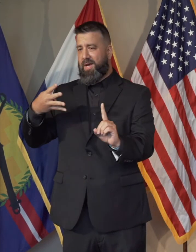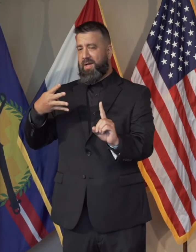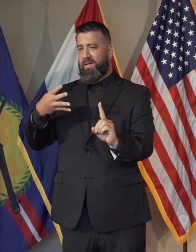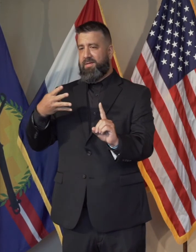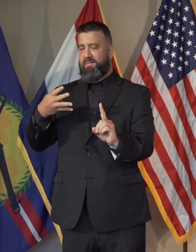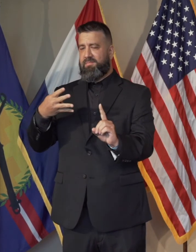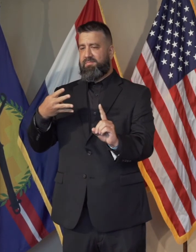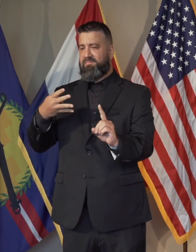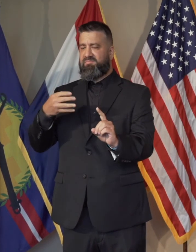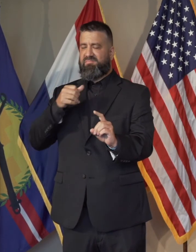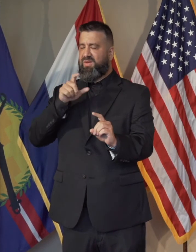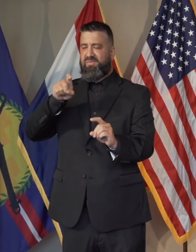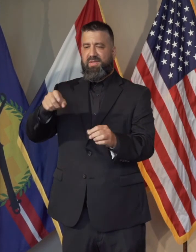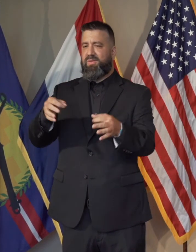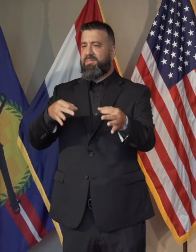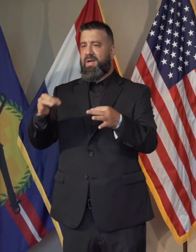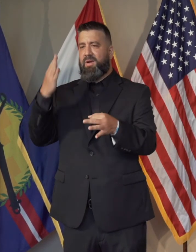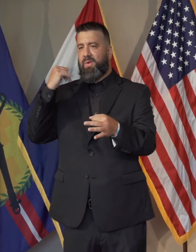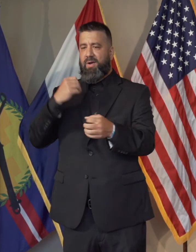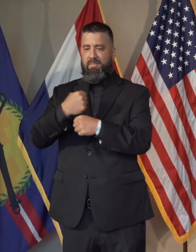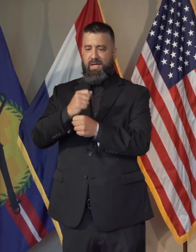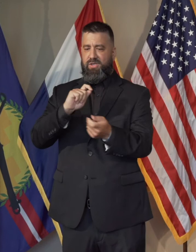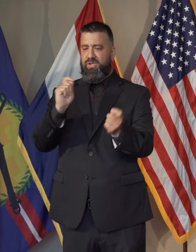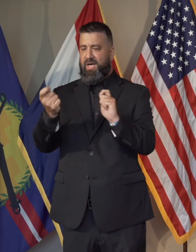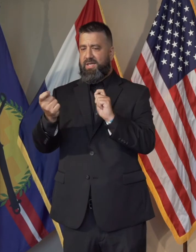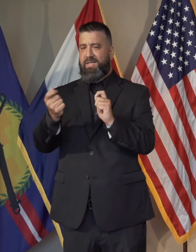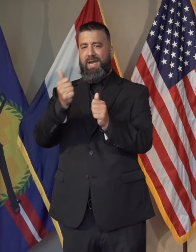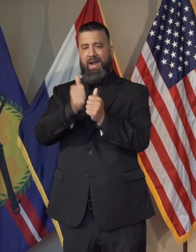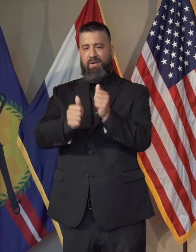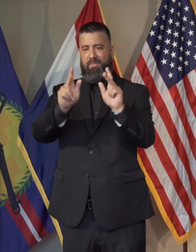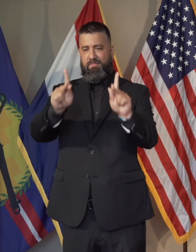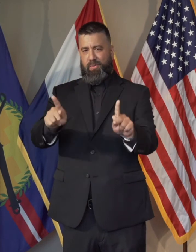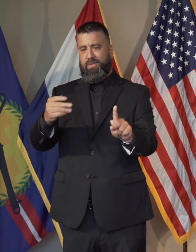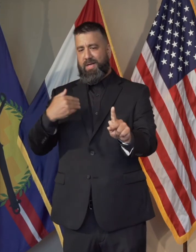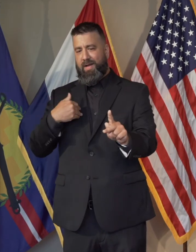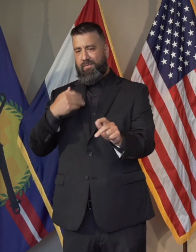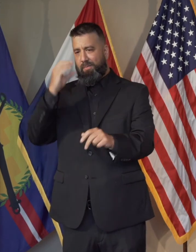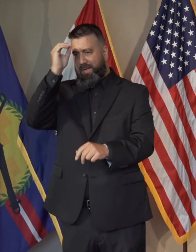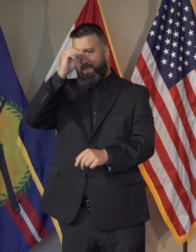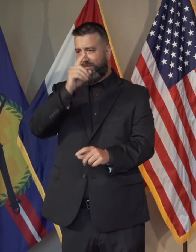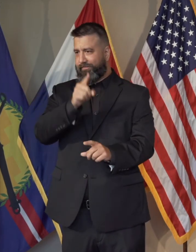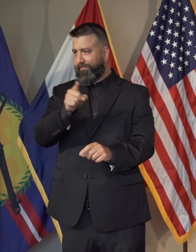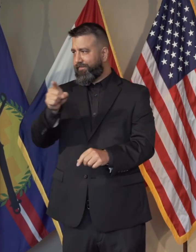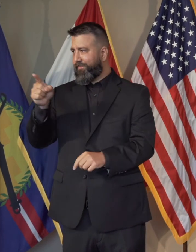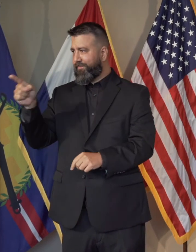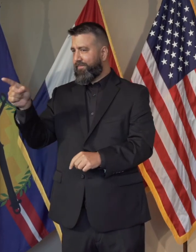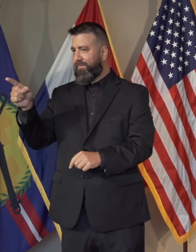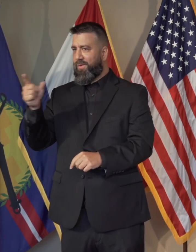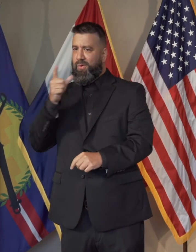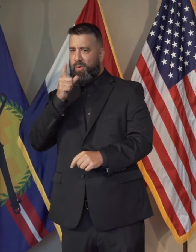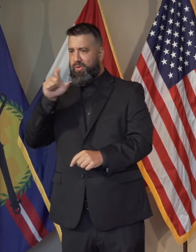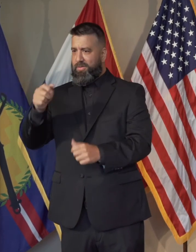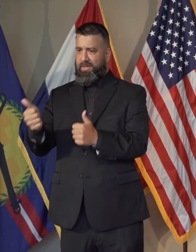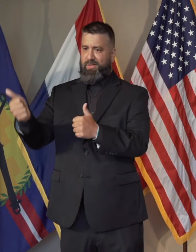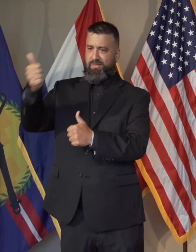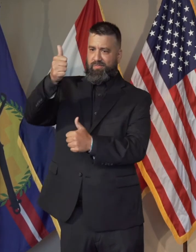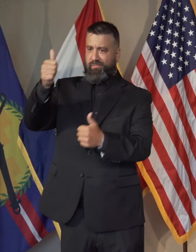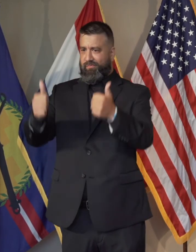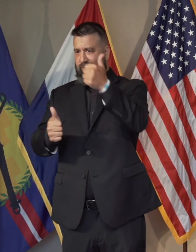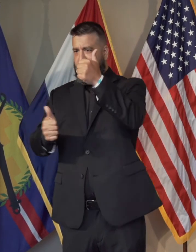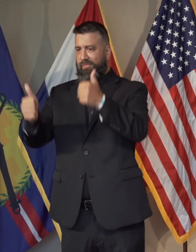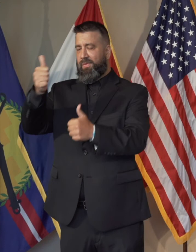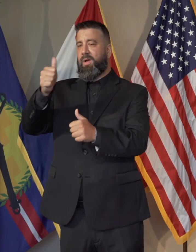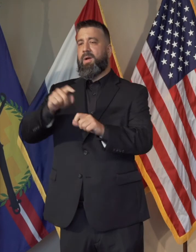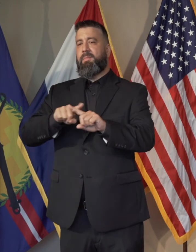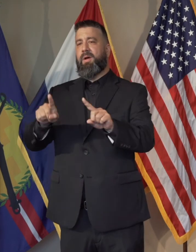a change. Everyone will make their own judgment. Everyone has their opinion about, you know, who should be in charge of what, but we're